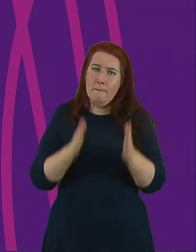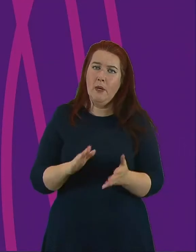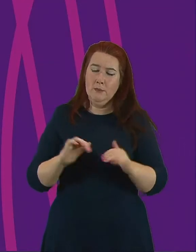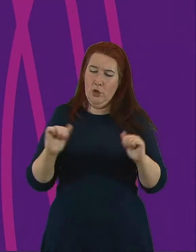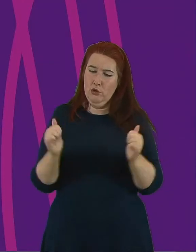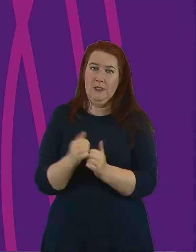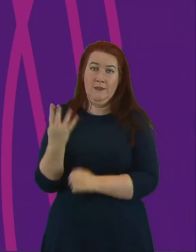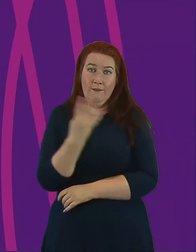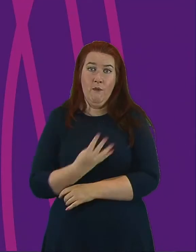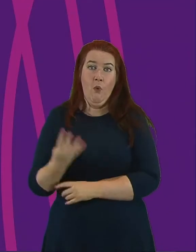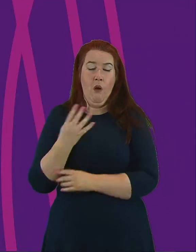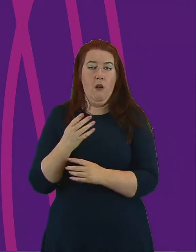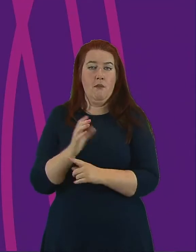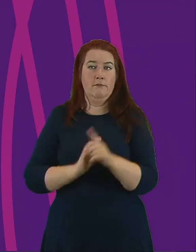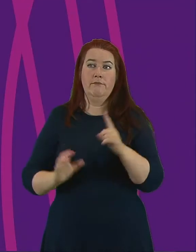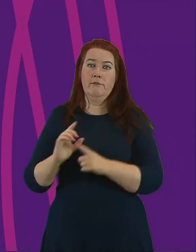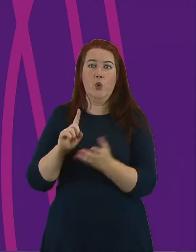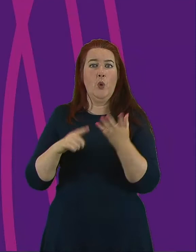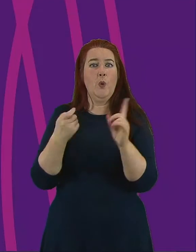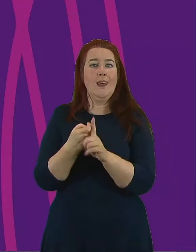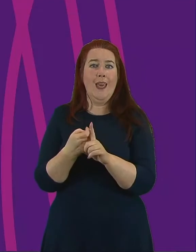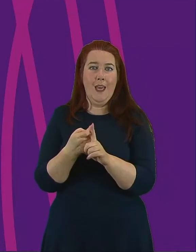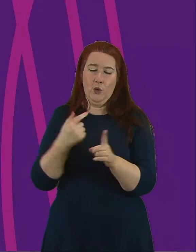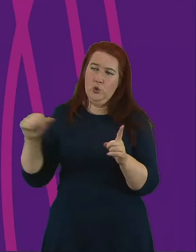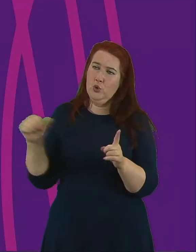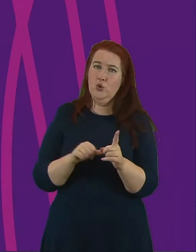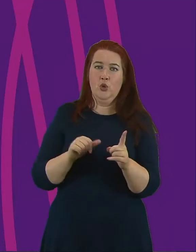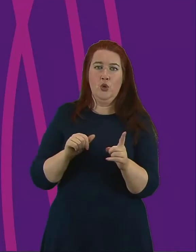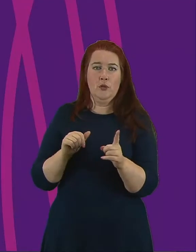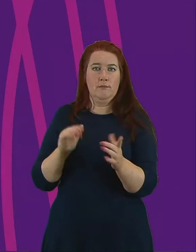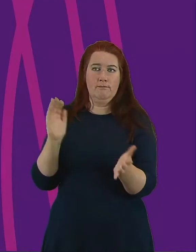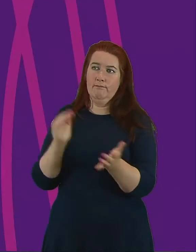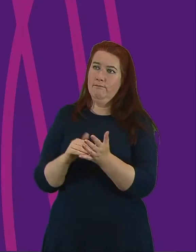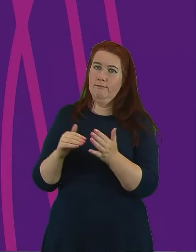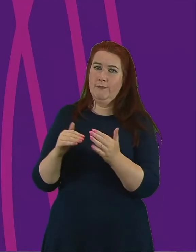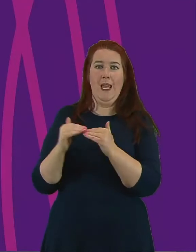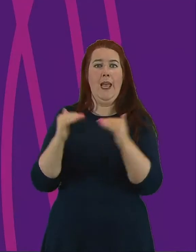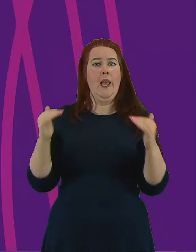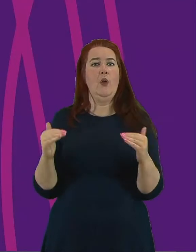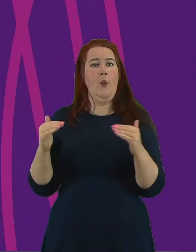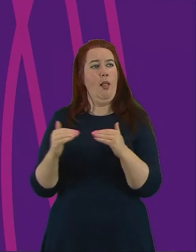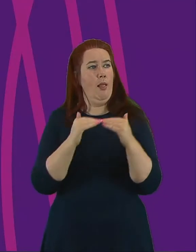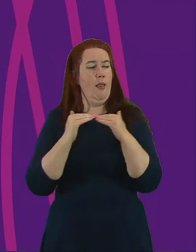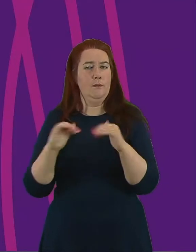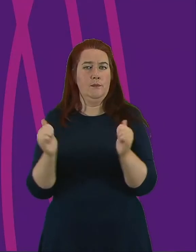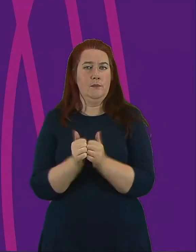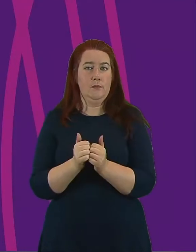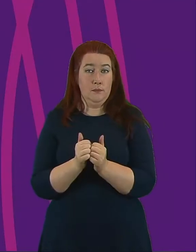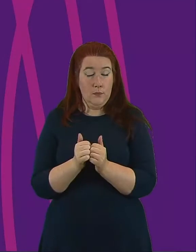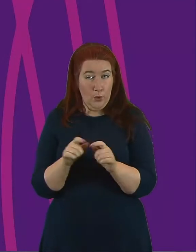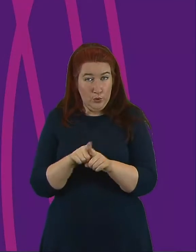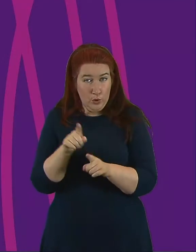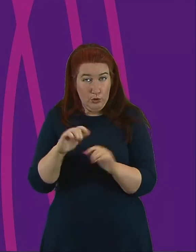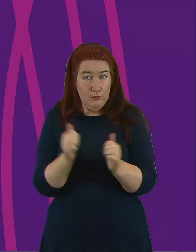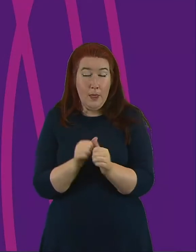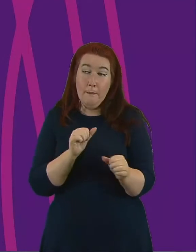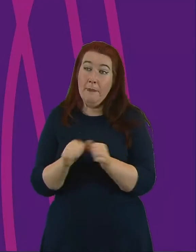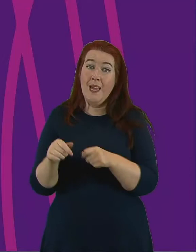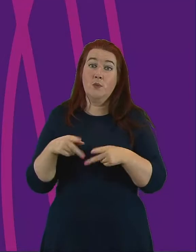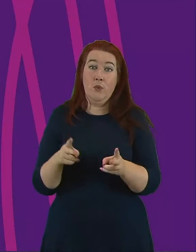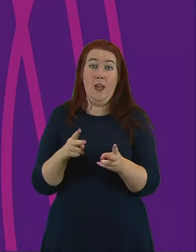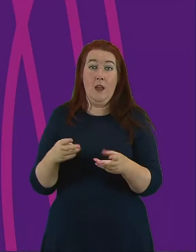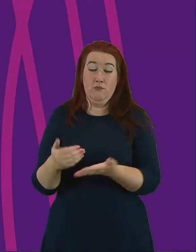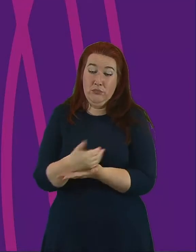UK coming to the table as equals? And does he agree that the best way to protect the internal market is by